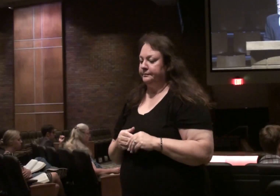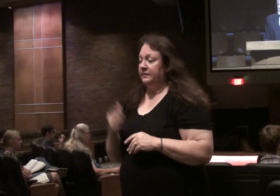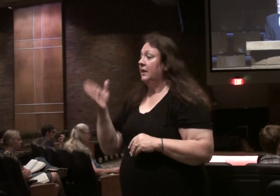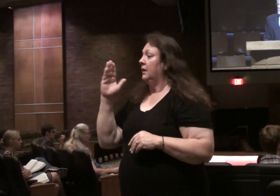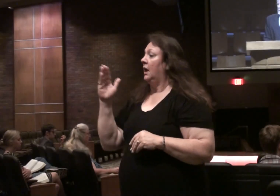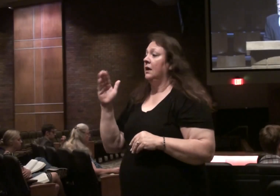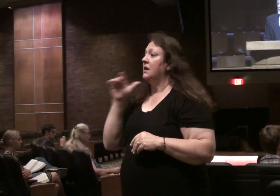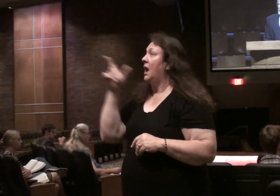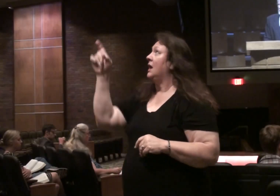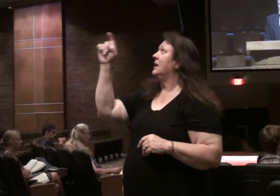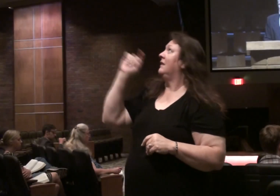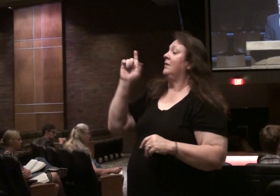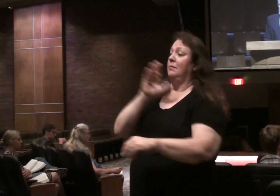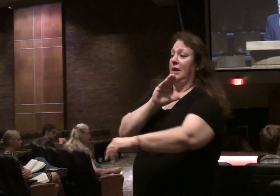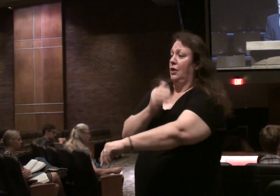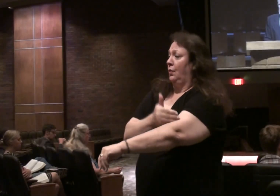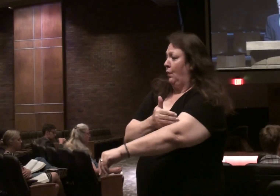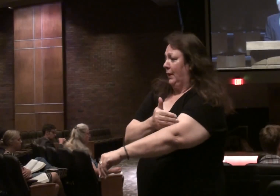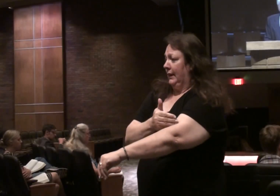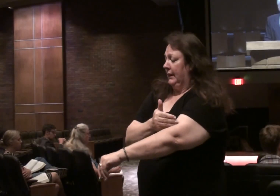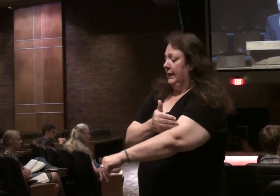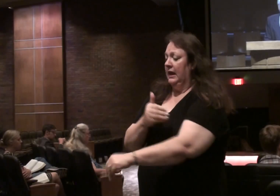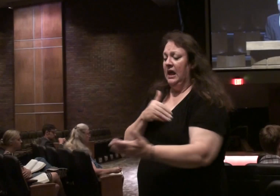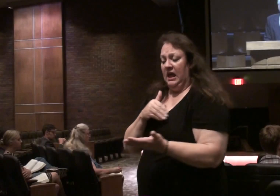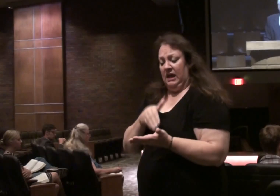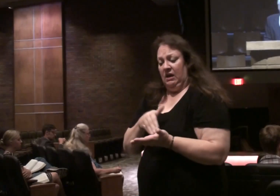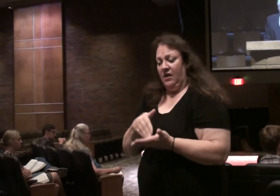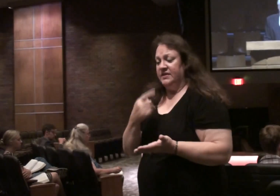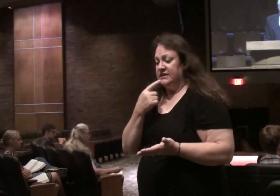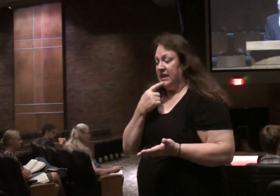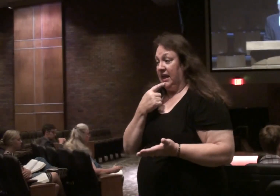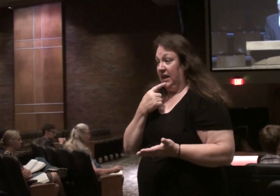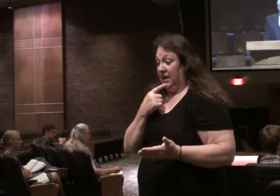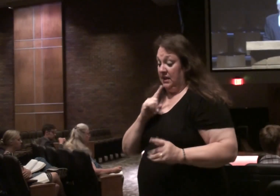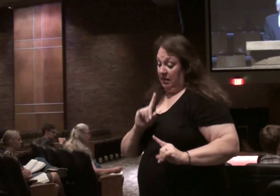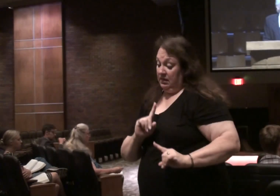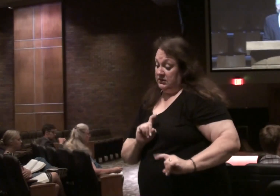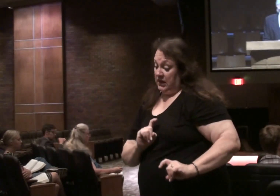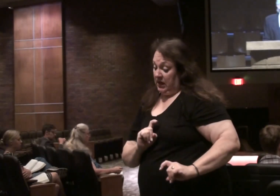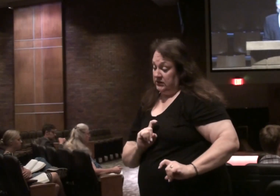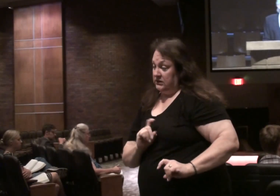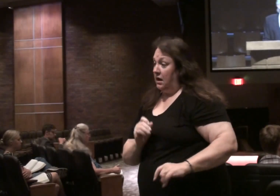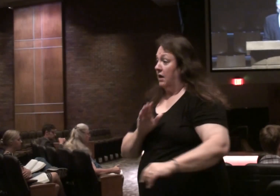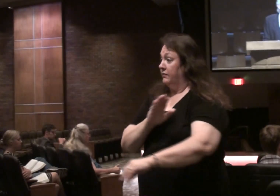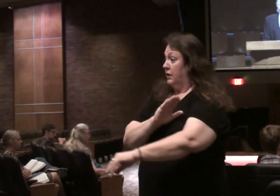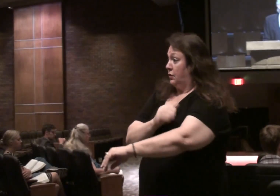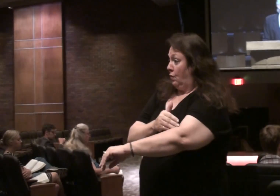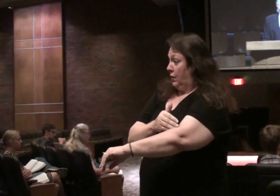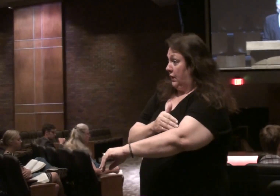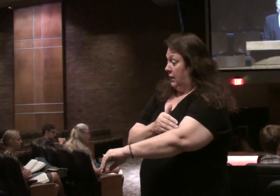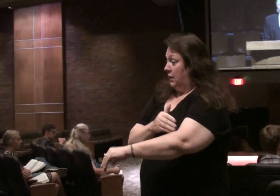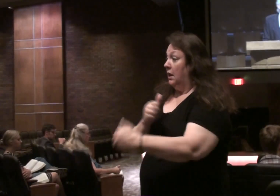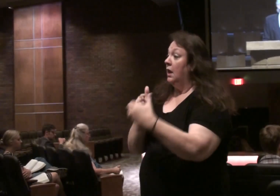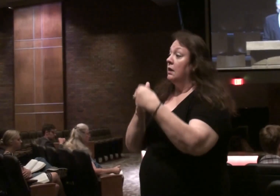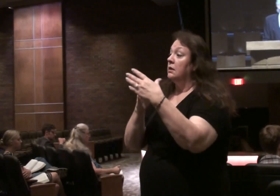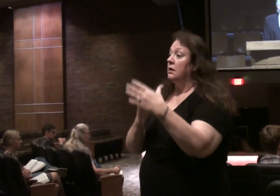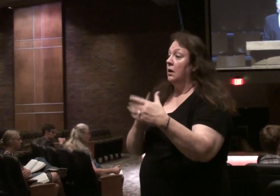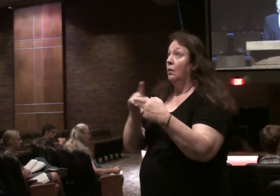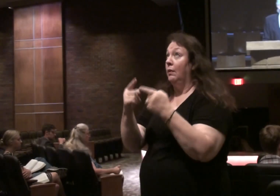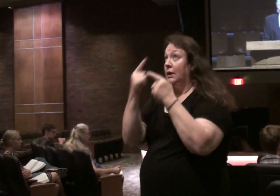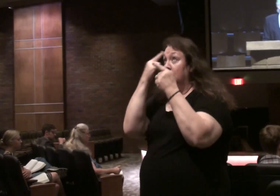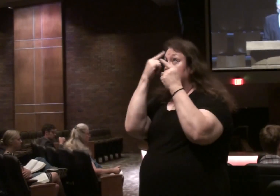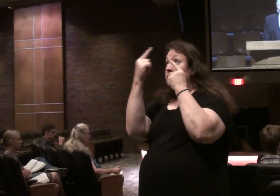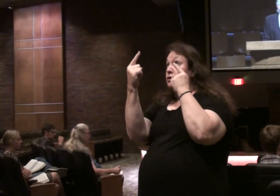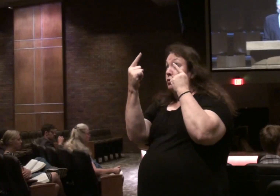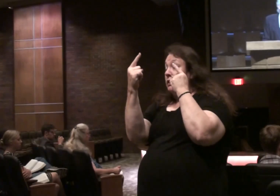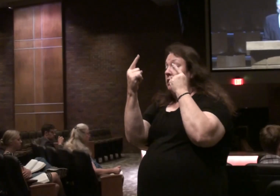God hasn't given me that authority. I often say the test of authority, the test of leadership, is when you disagree.